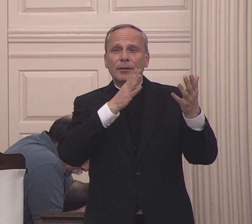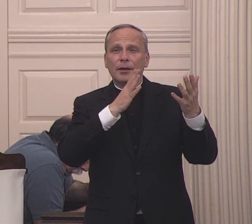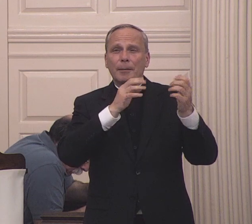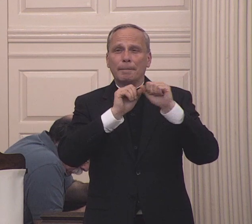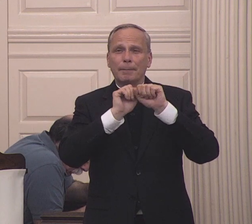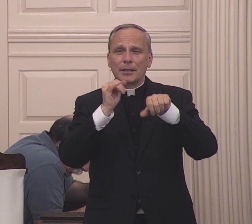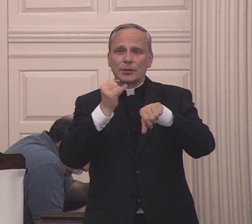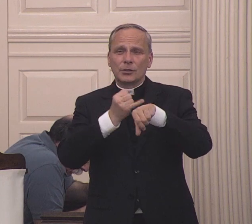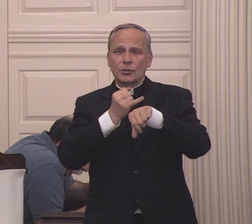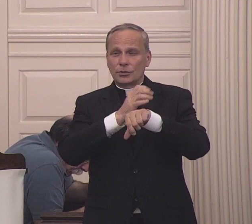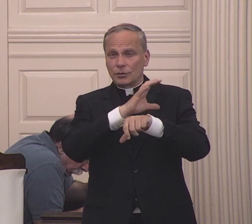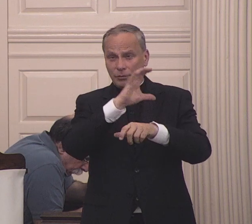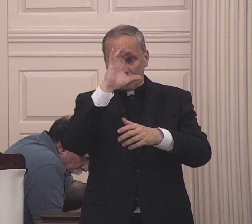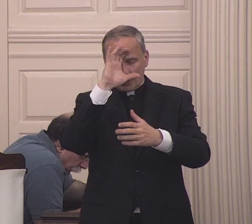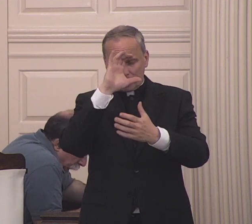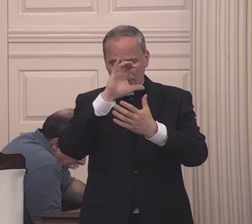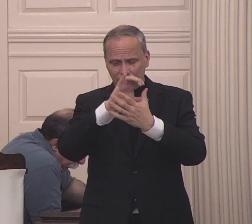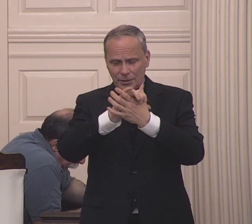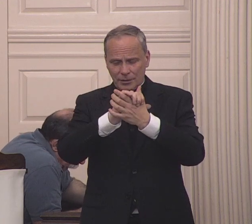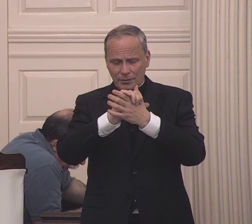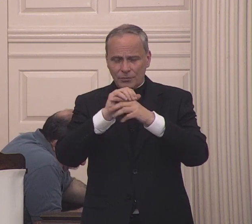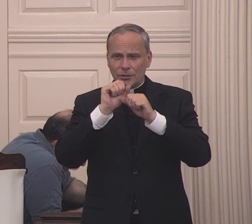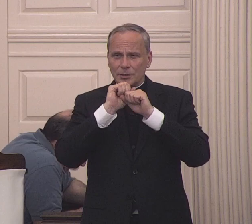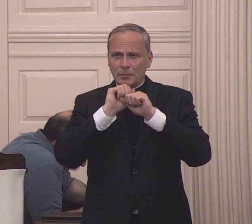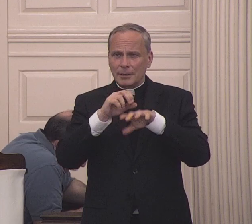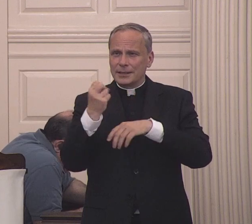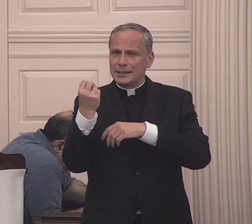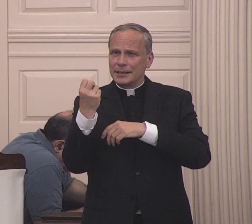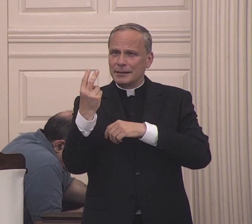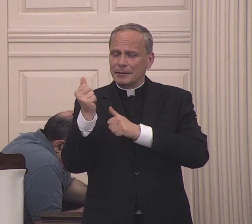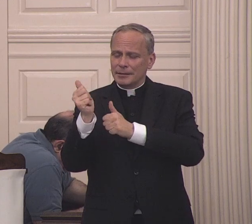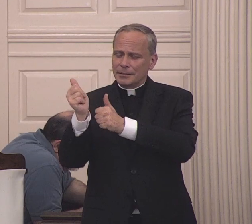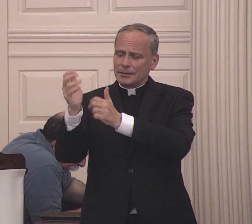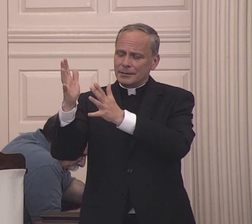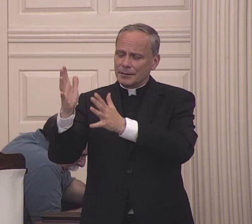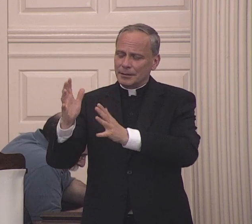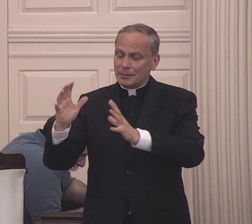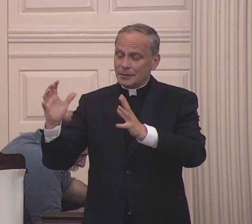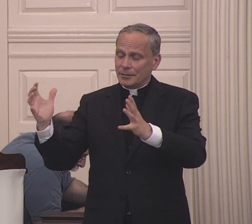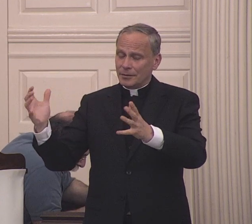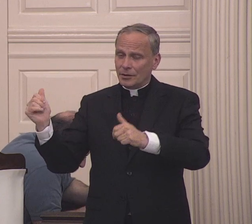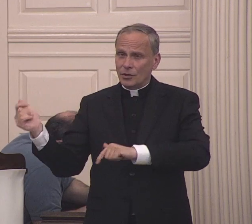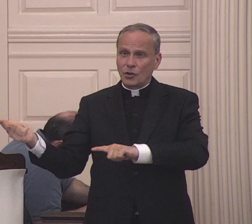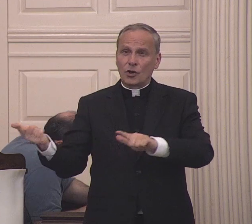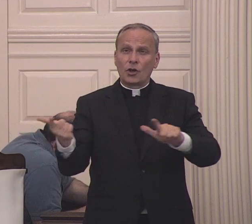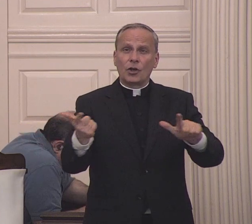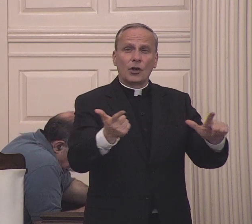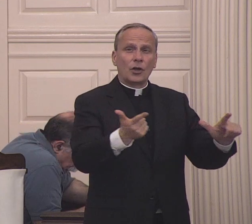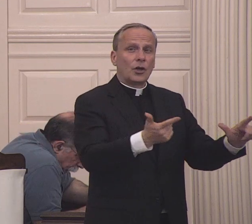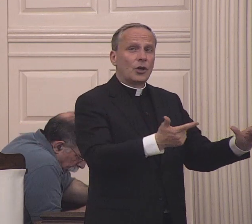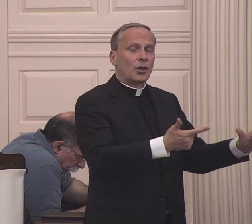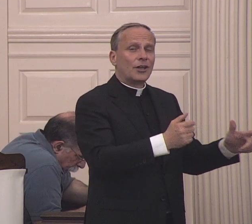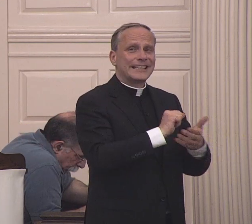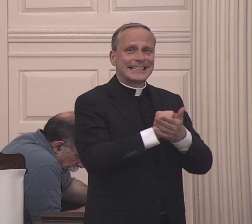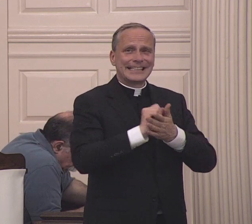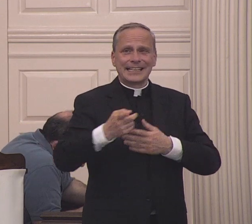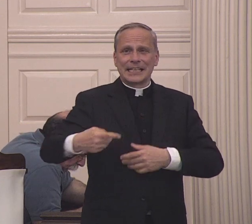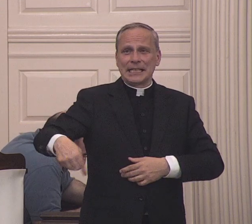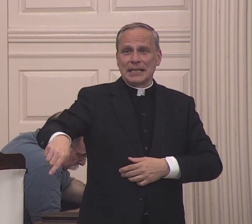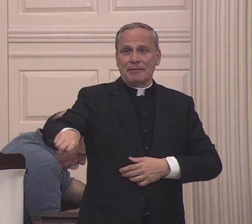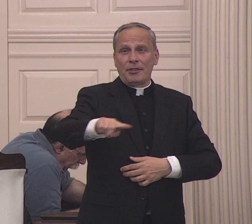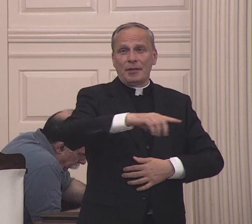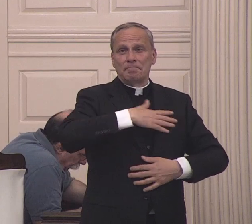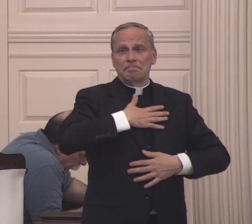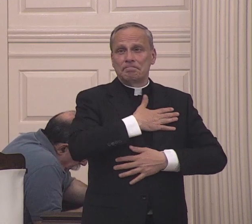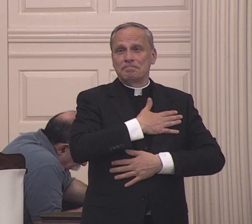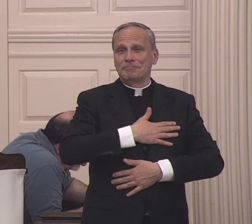Virgin Mary, Mother of God, with the Blessed Joseph, her spouse, with the Blessed Apostles and